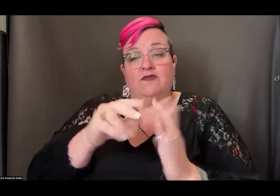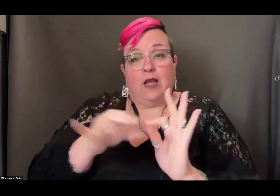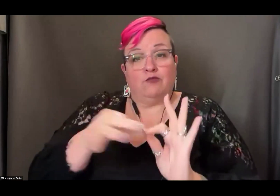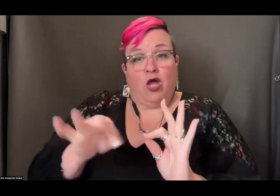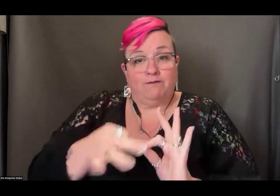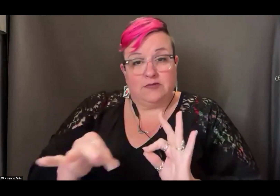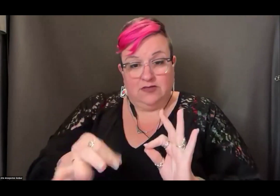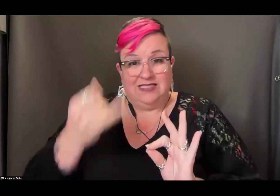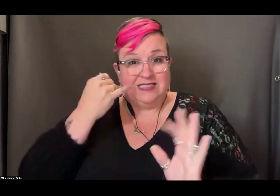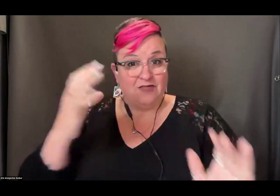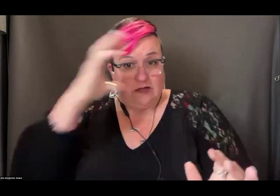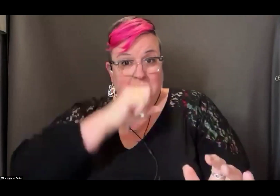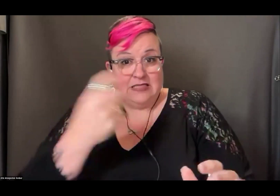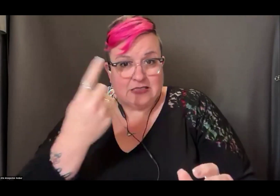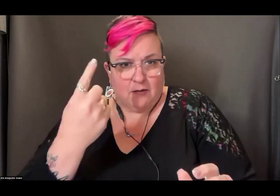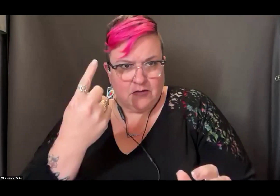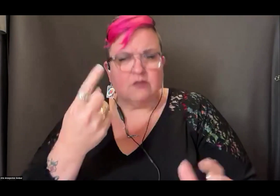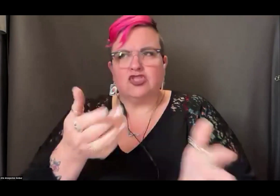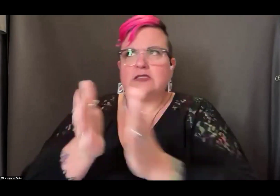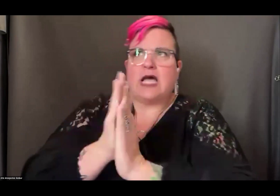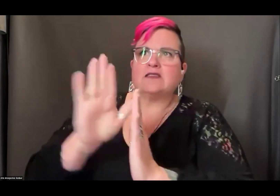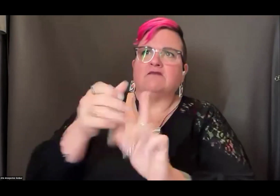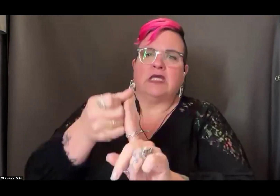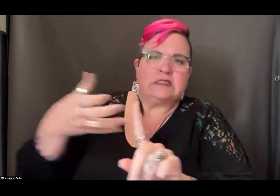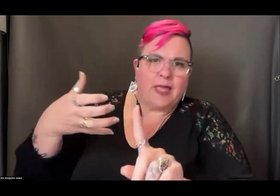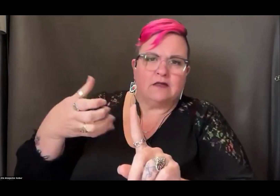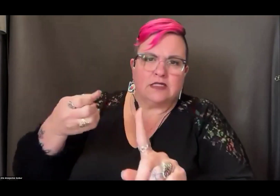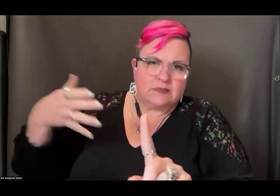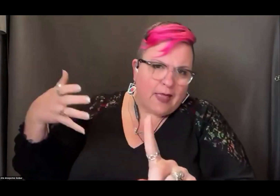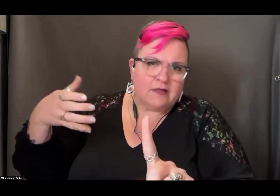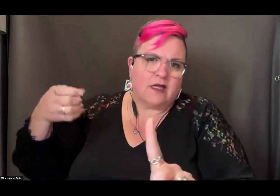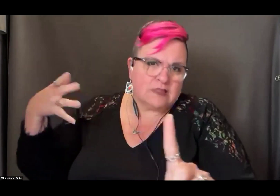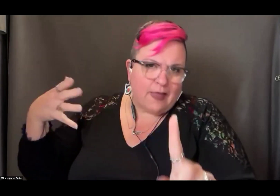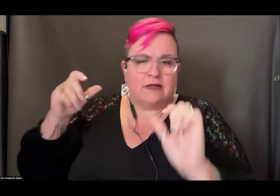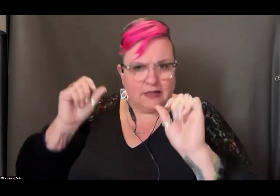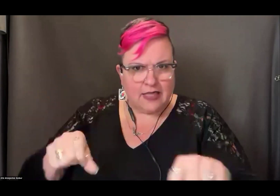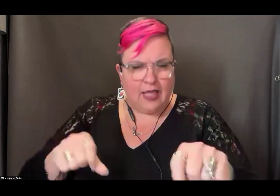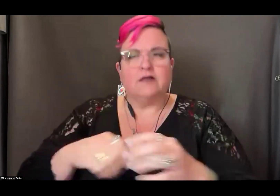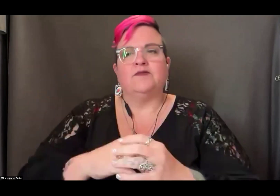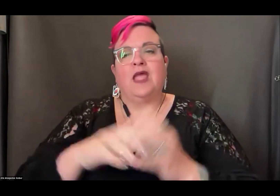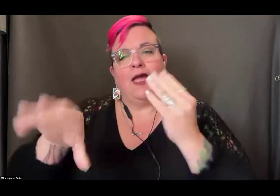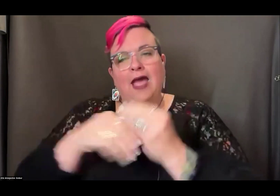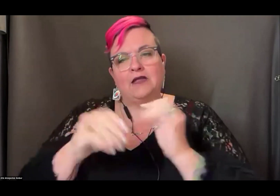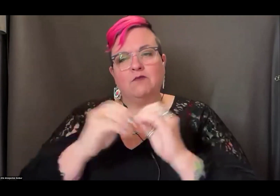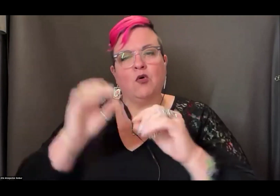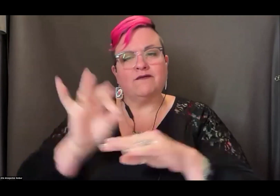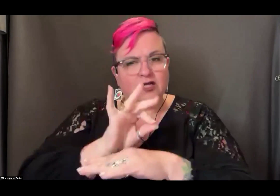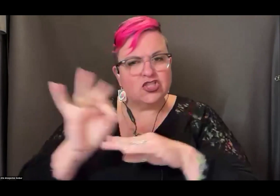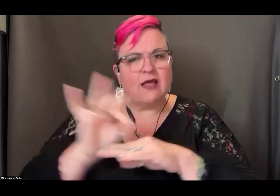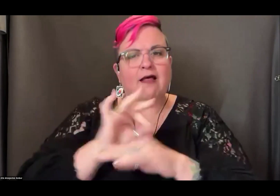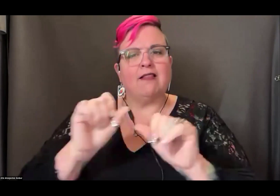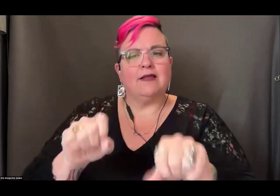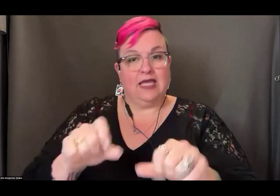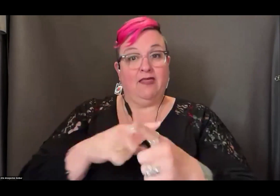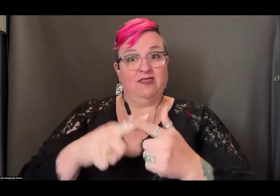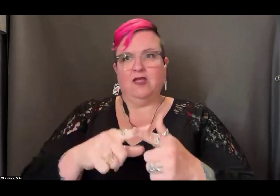missing anything? If it is, ask it to expand, ask it to add functionalities, and don't